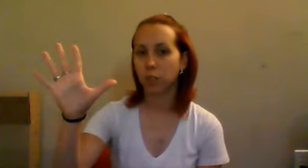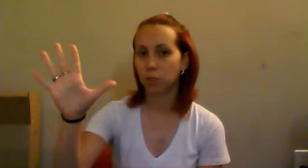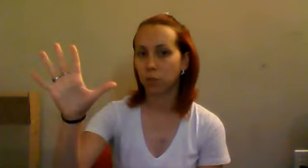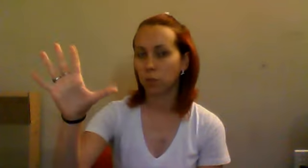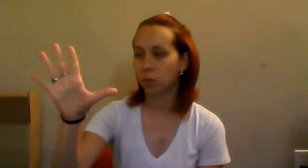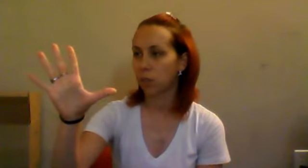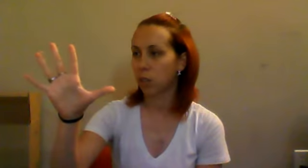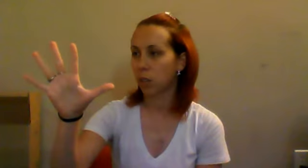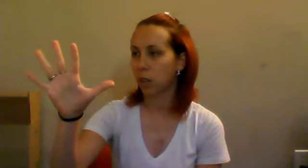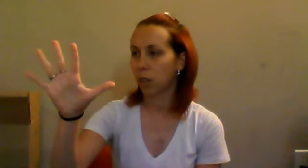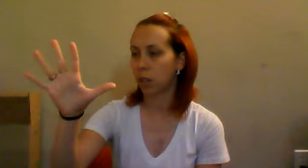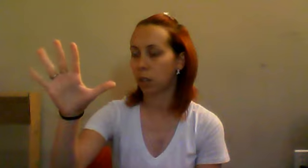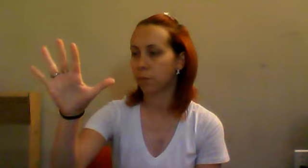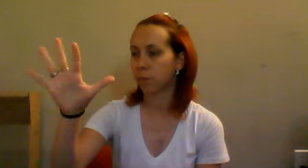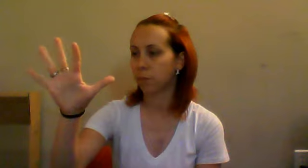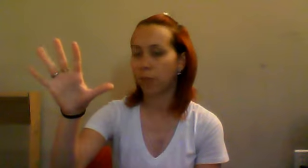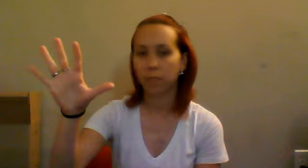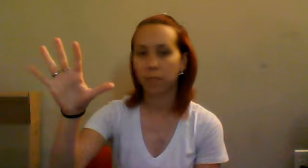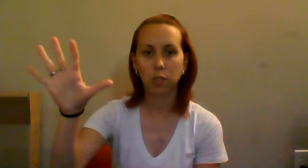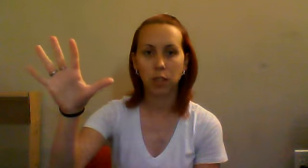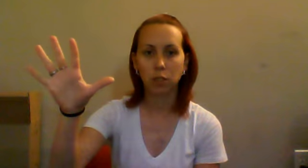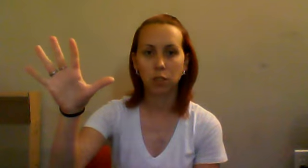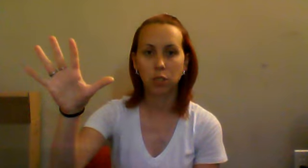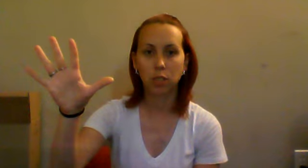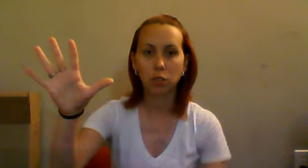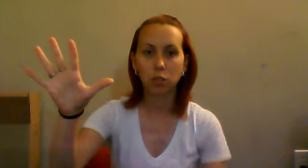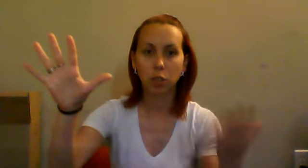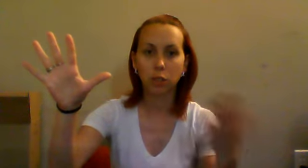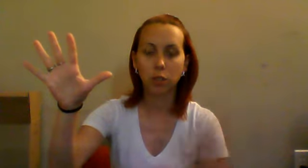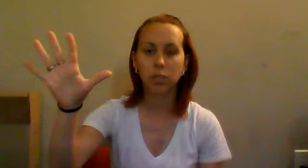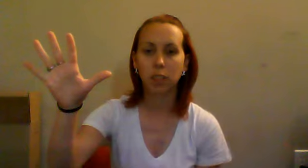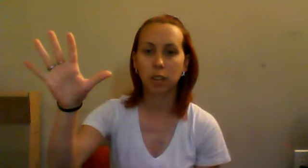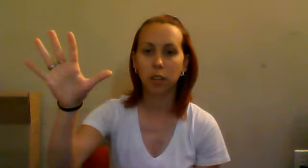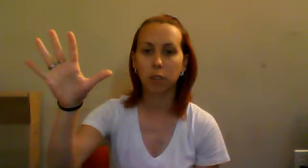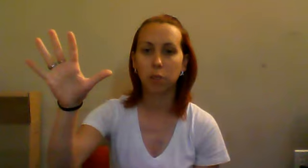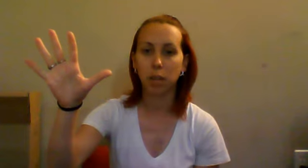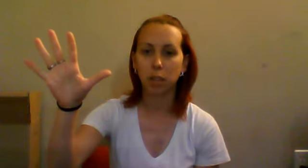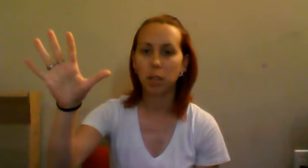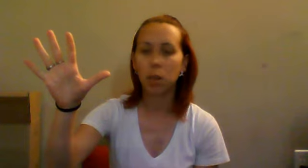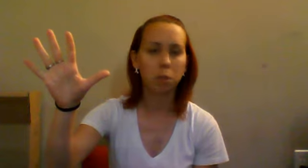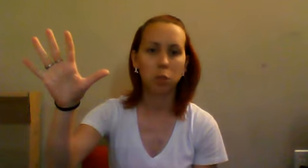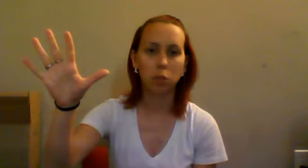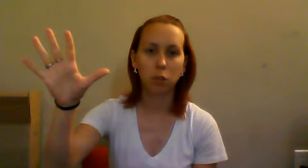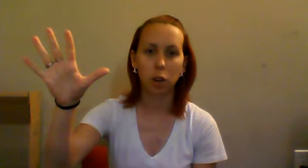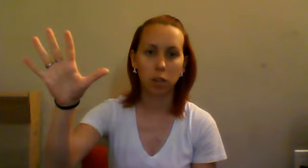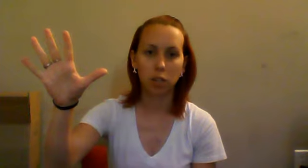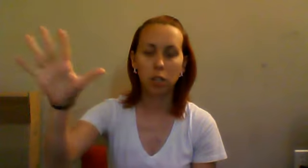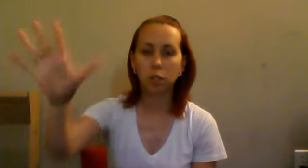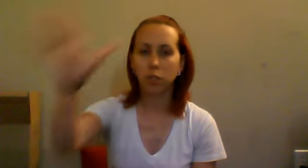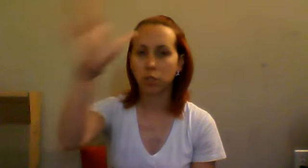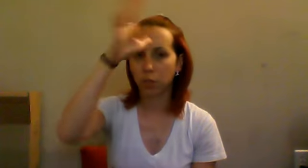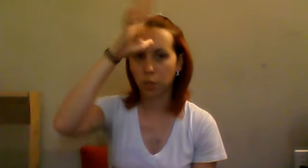do the 5 fingers out, just like you started for the sign of man, but don't move on. So you just do the first